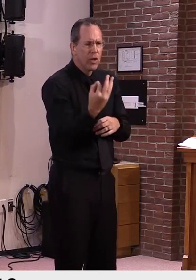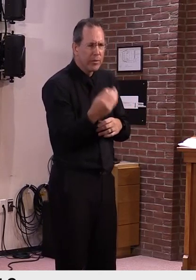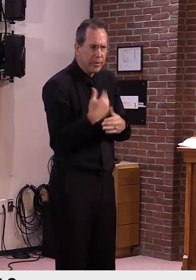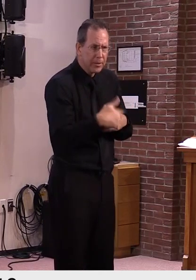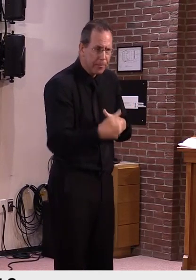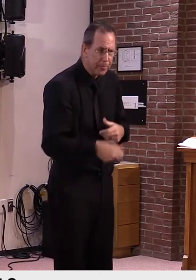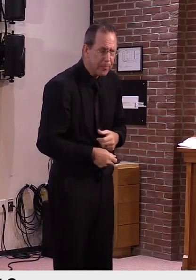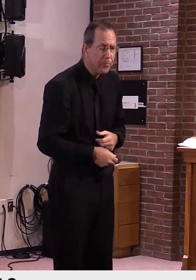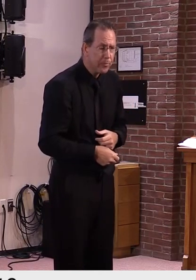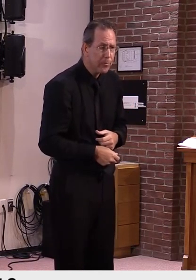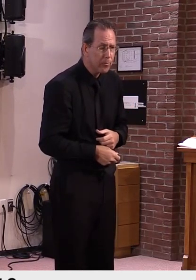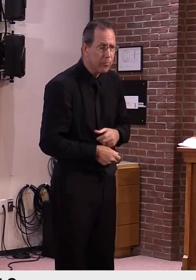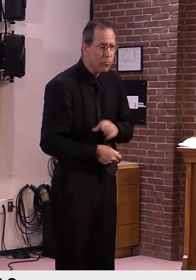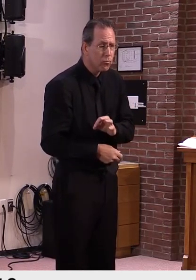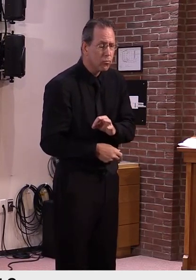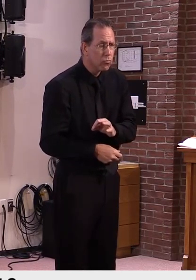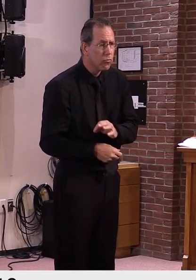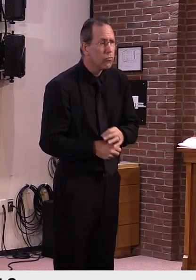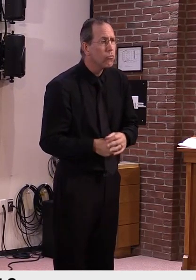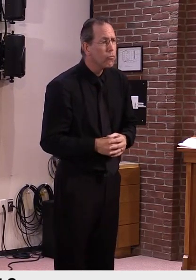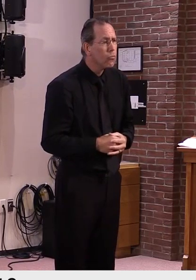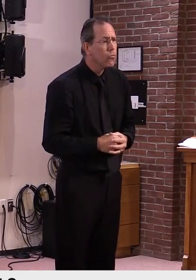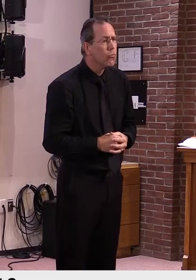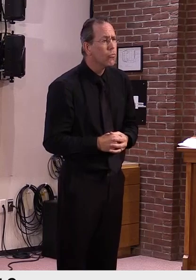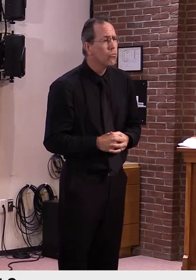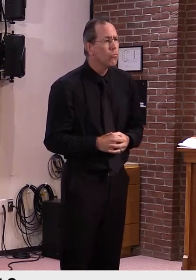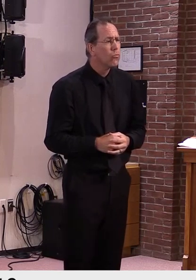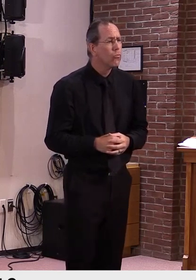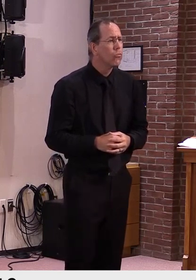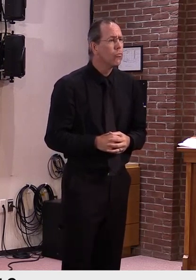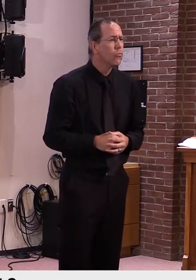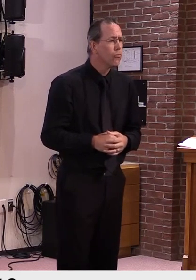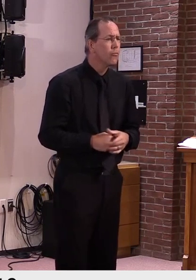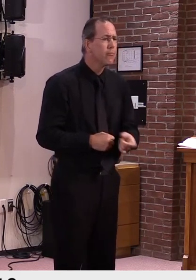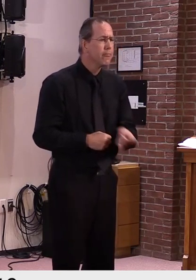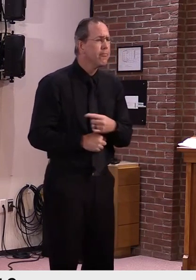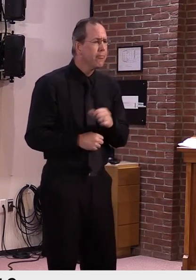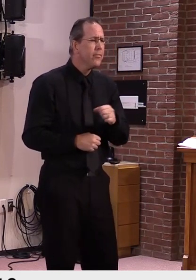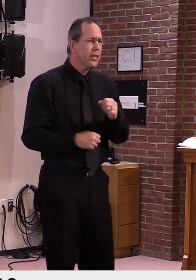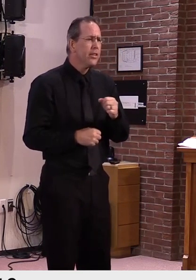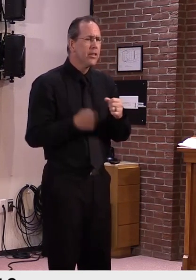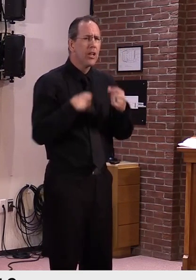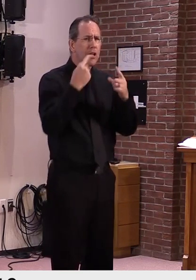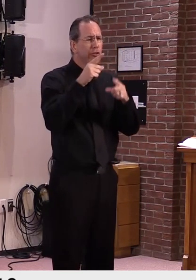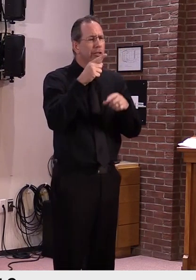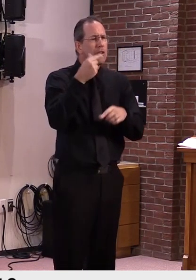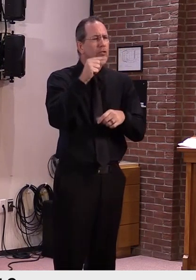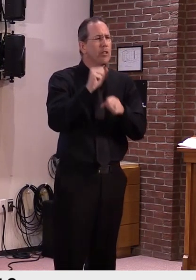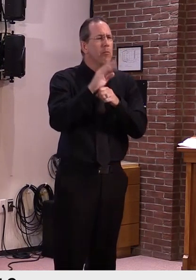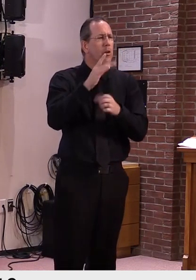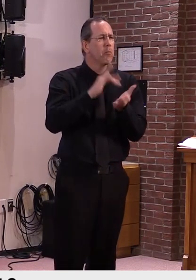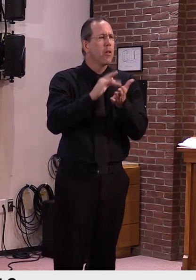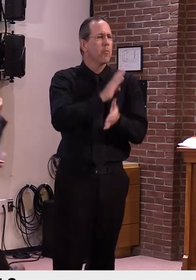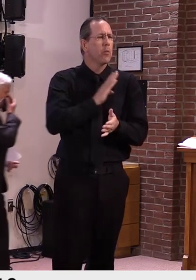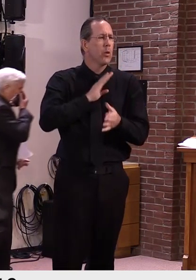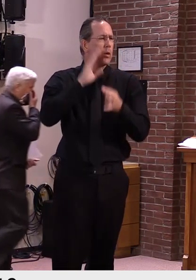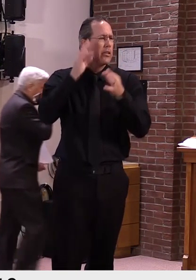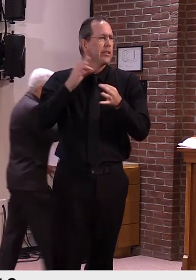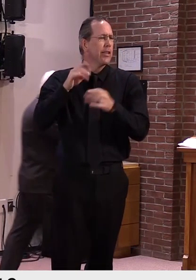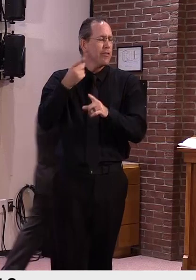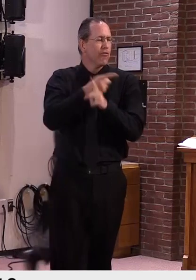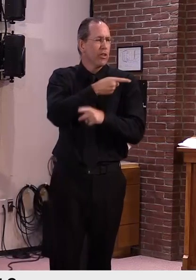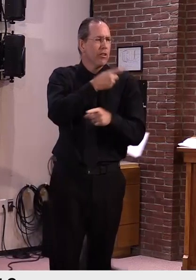Thank you for that, Secretary Smith. I totally agree with you about the Green Mountain Care Board. It's interesting, I asked that question in the Green